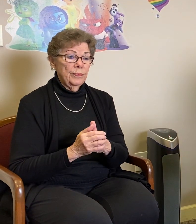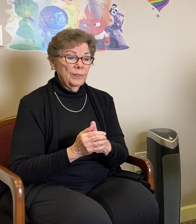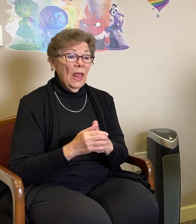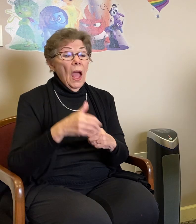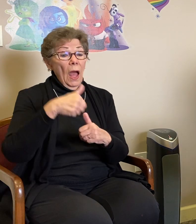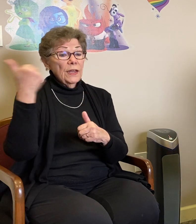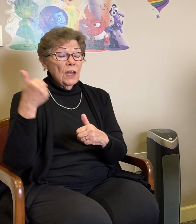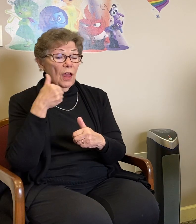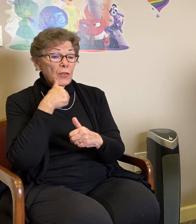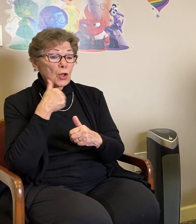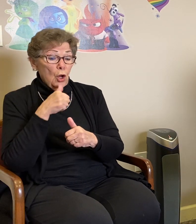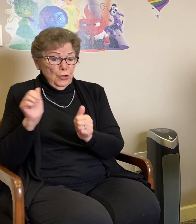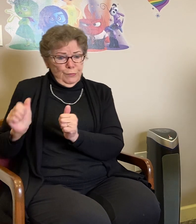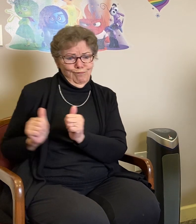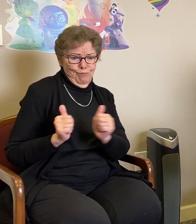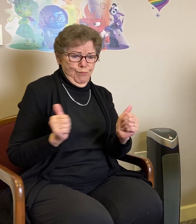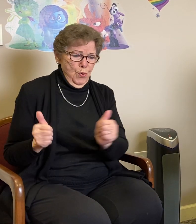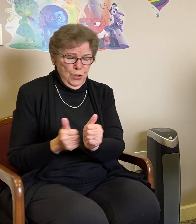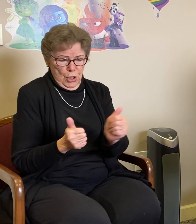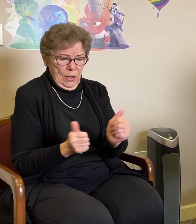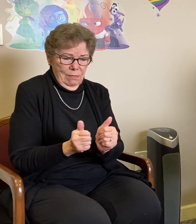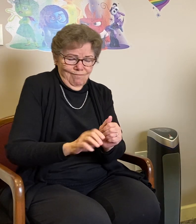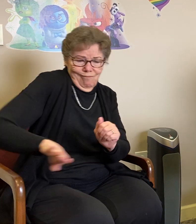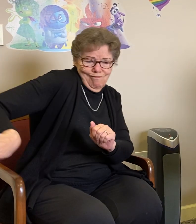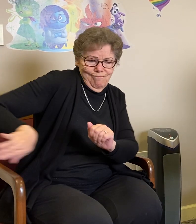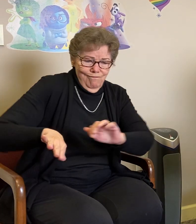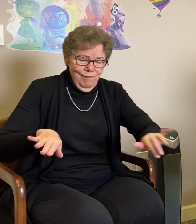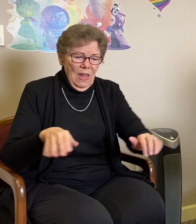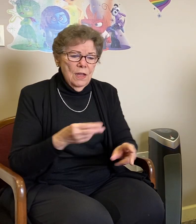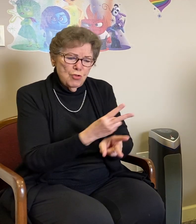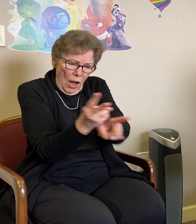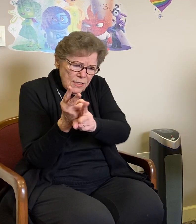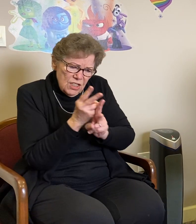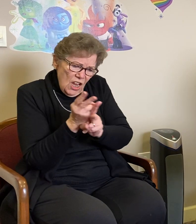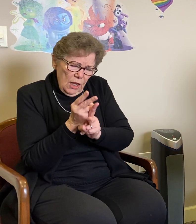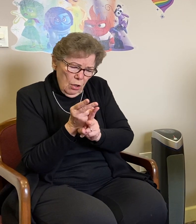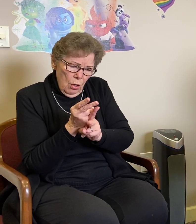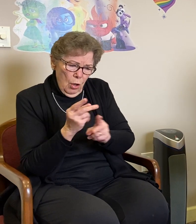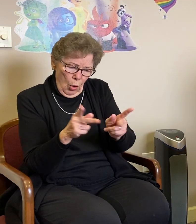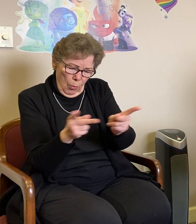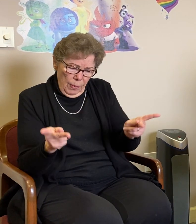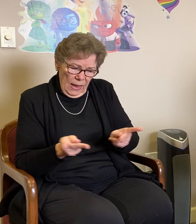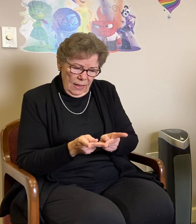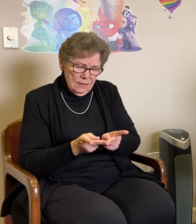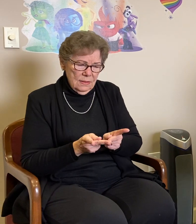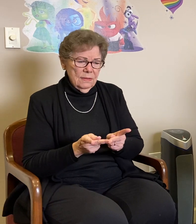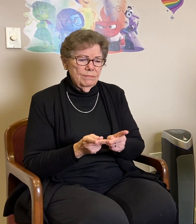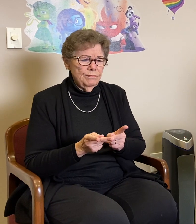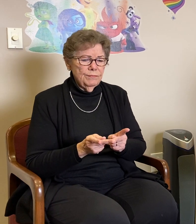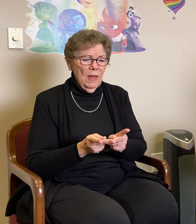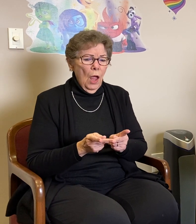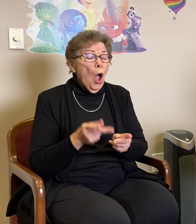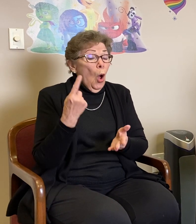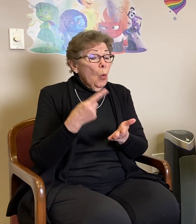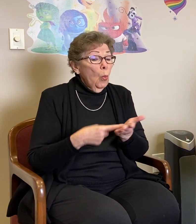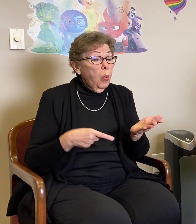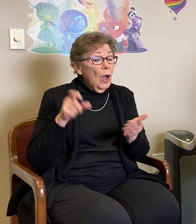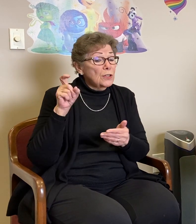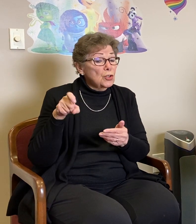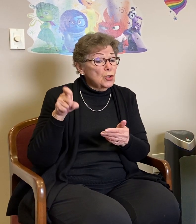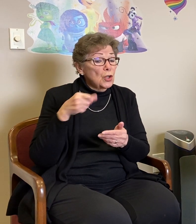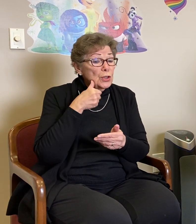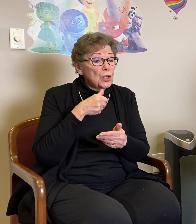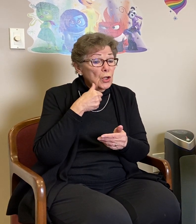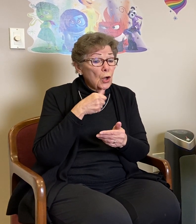Another girl is pushing her out the way to try to take her place in the line. What should the girl in the